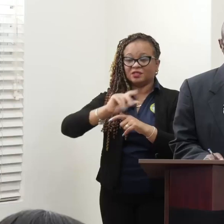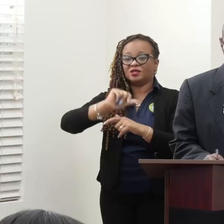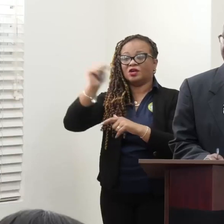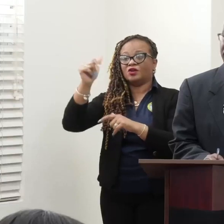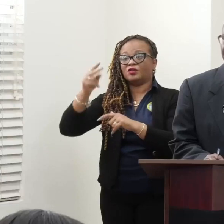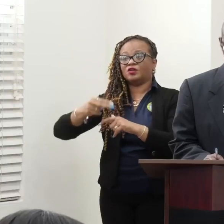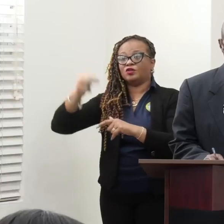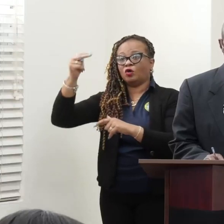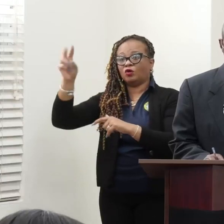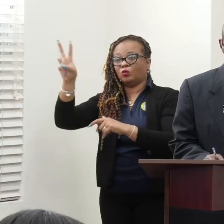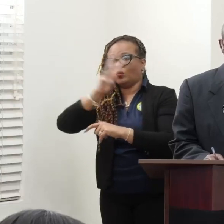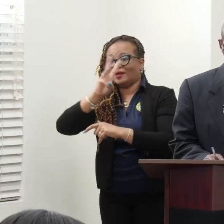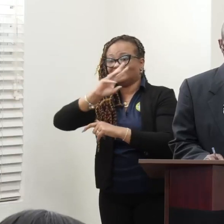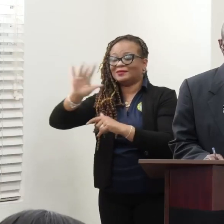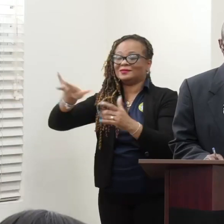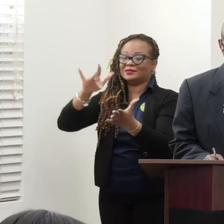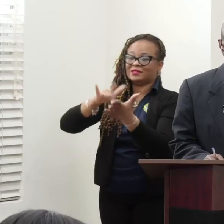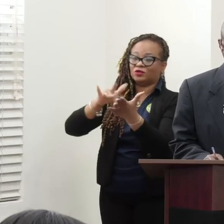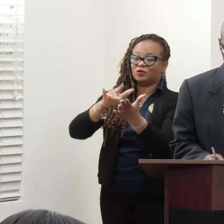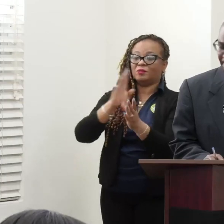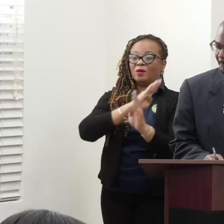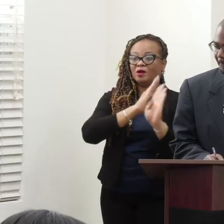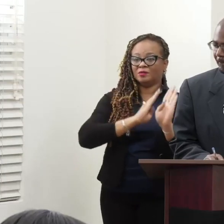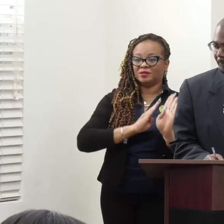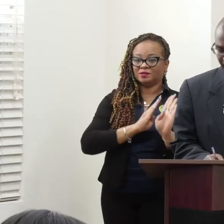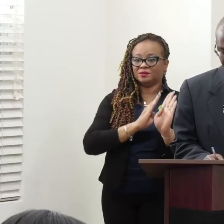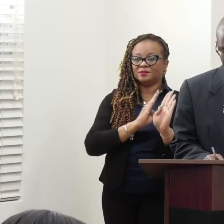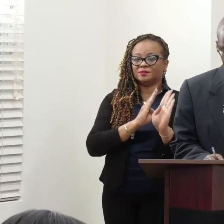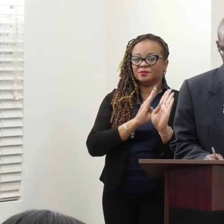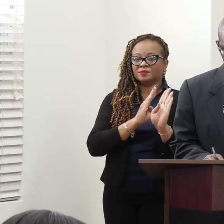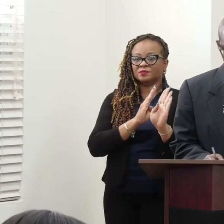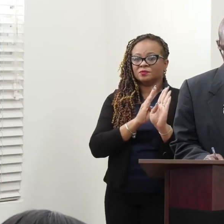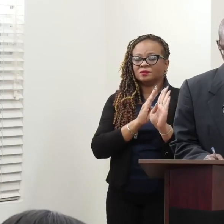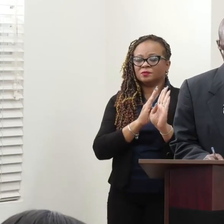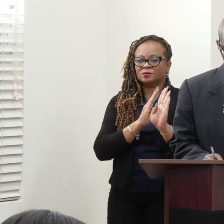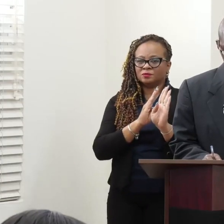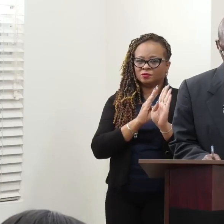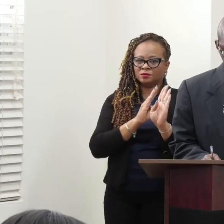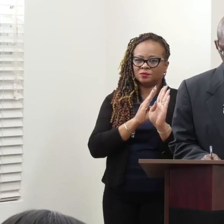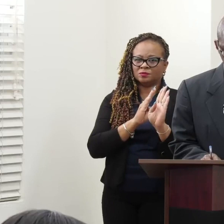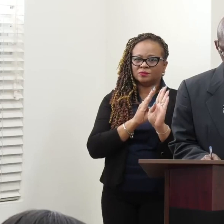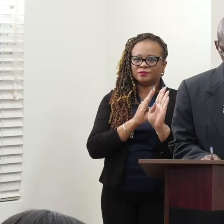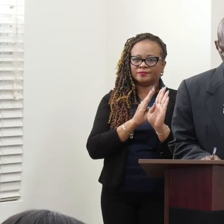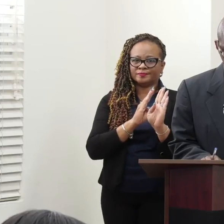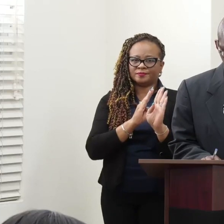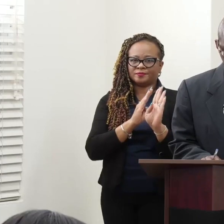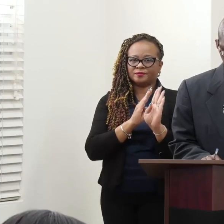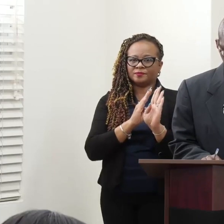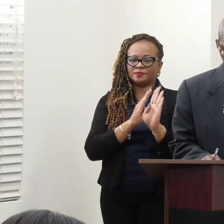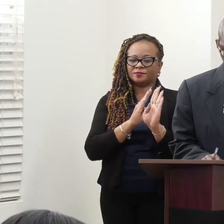of the northwest and central Bahamas. Il y a dit un pile lapi